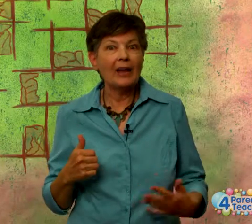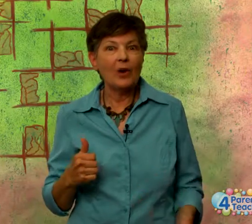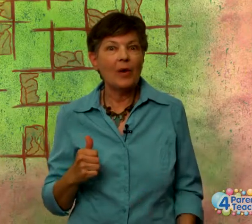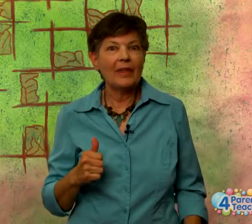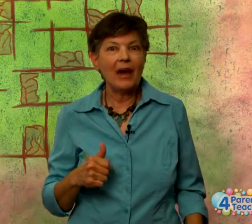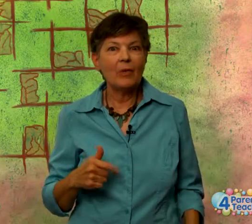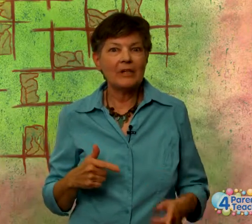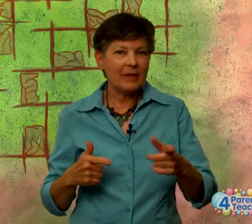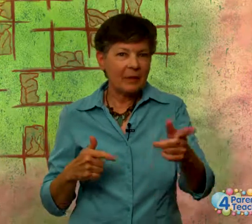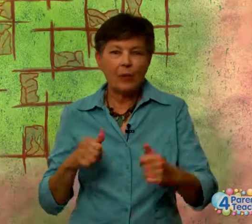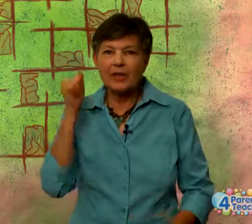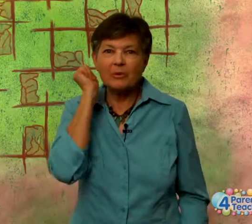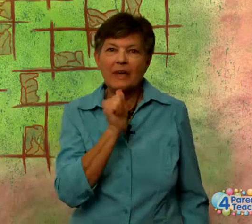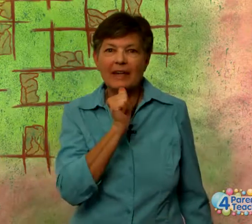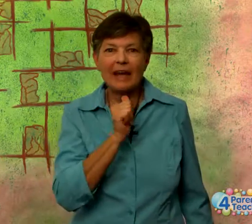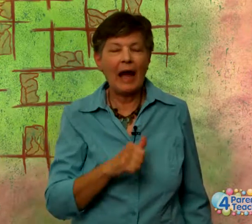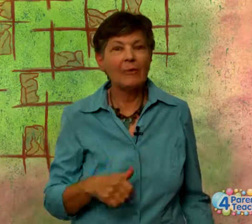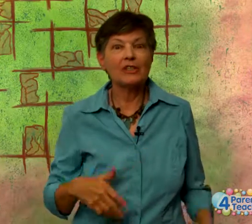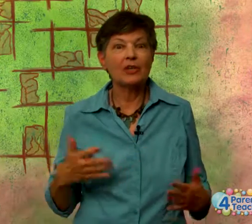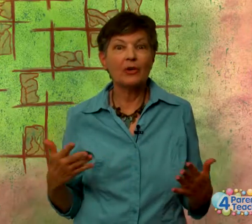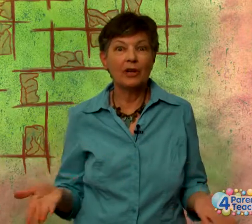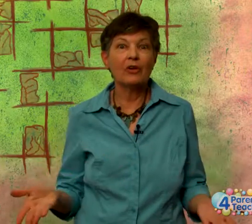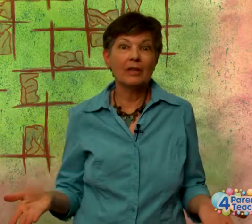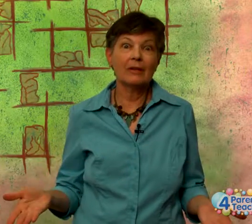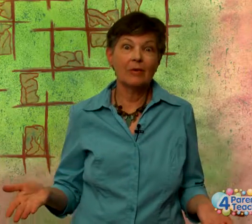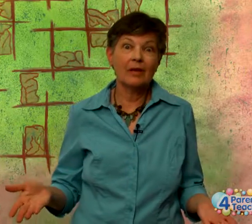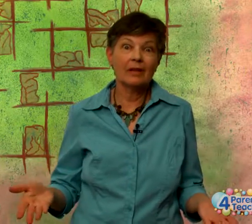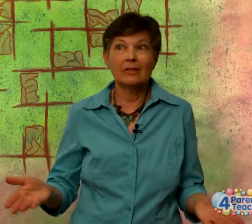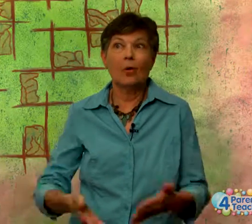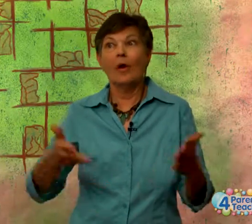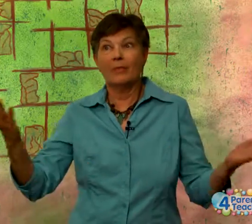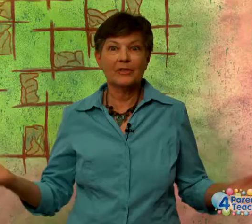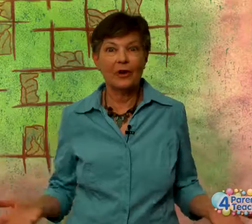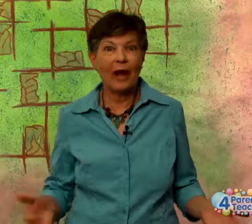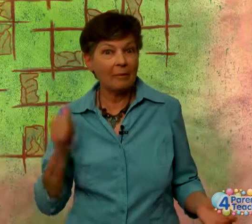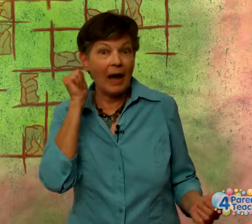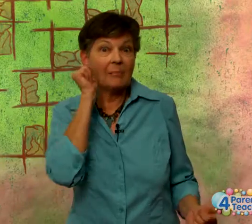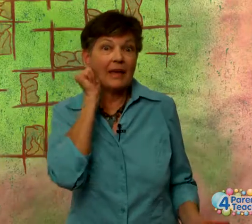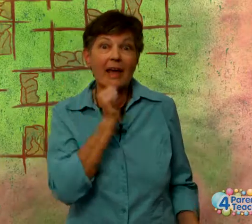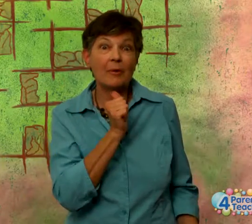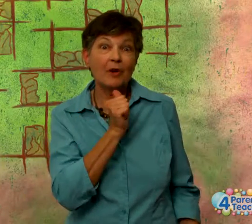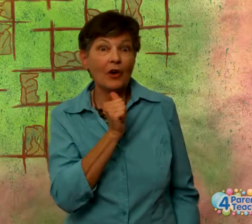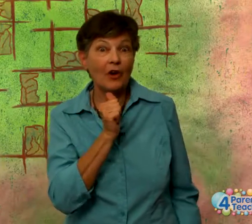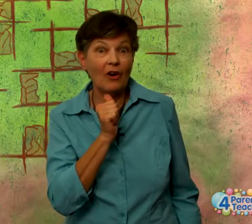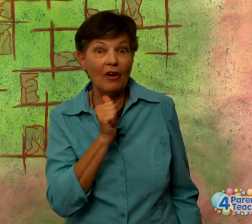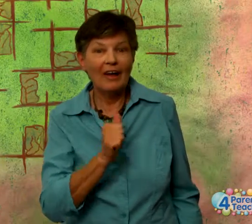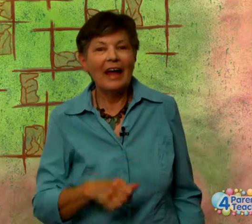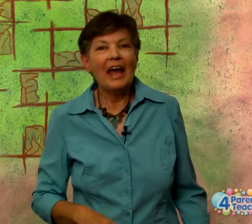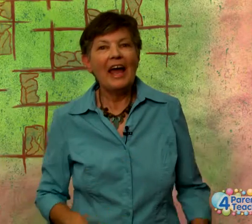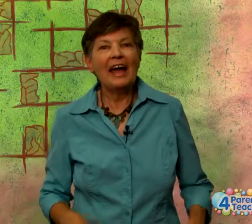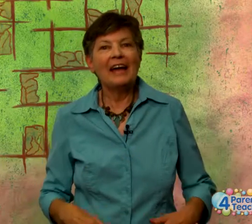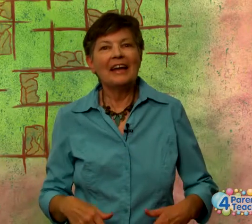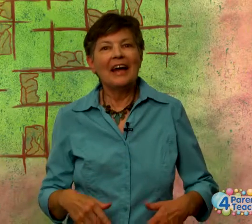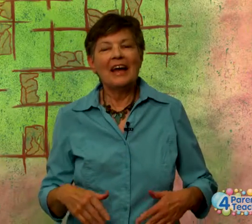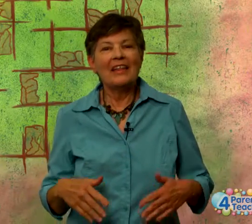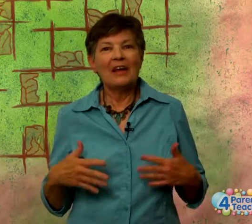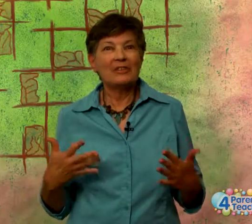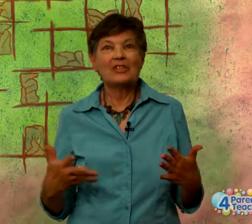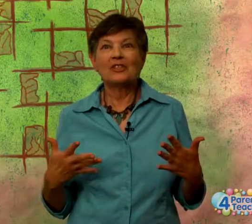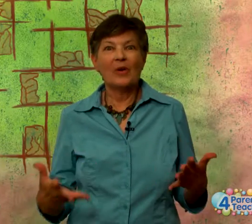didn't know what that was, but they'd point to me and I was the only girl in the dorm. So I became girl. And that was just